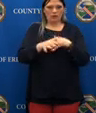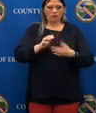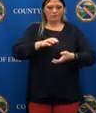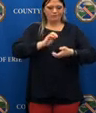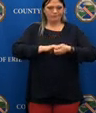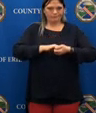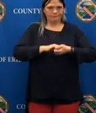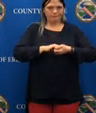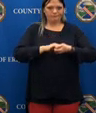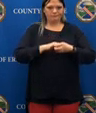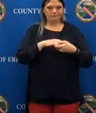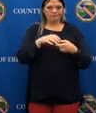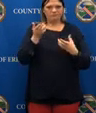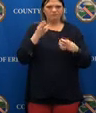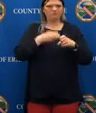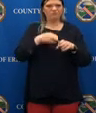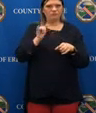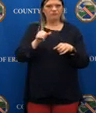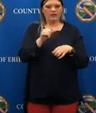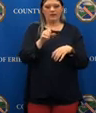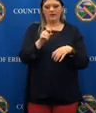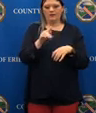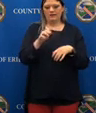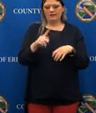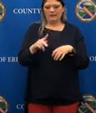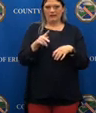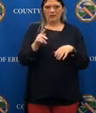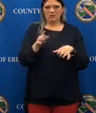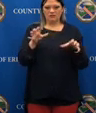partners on the task force, at